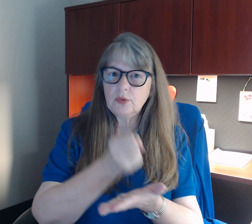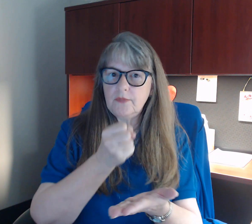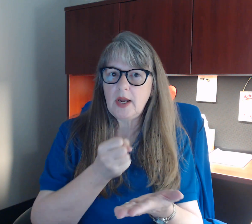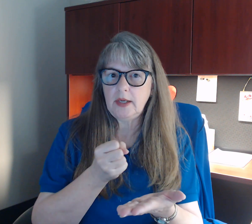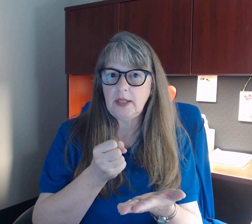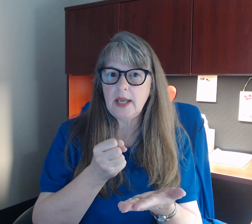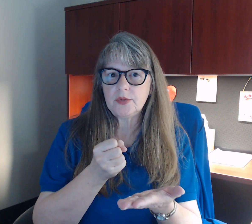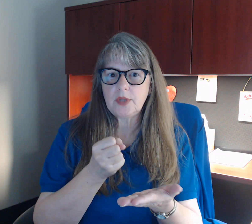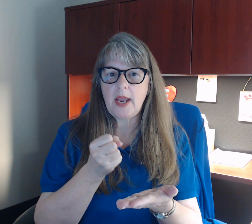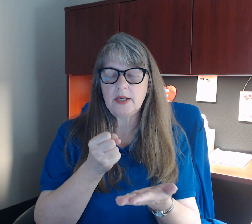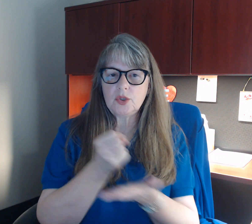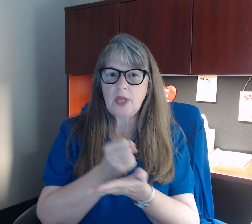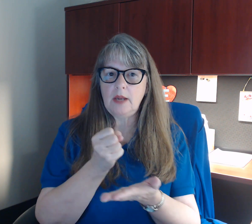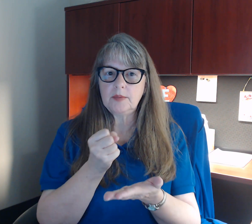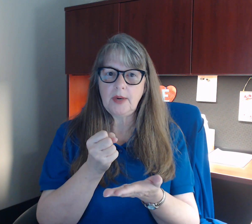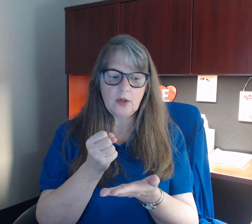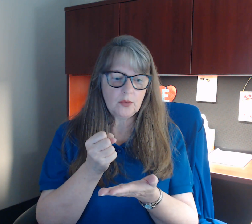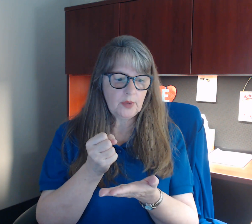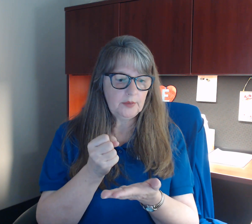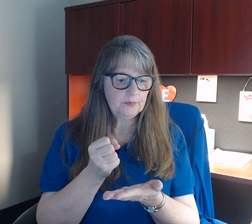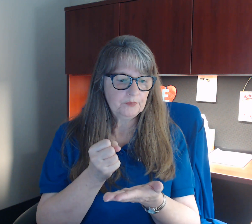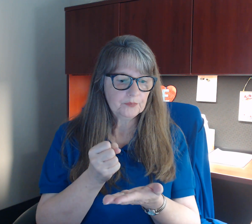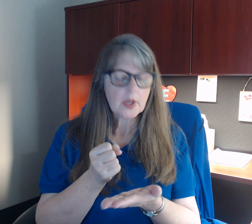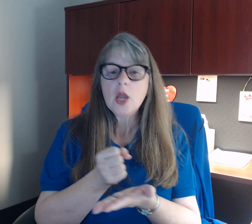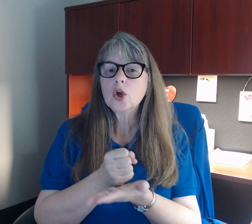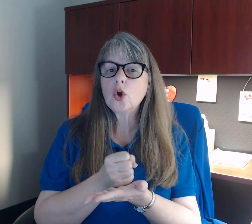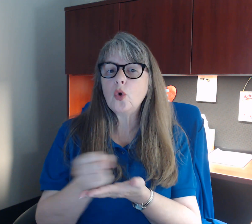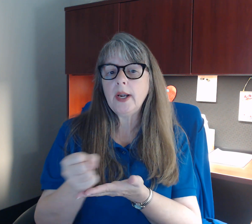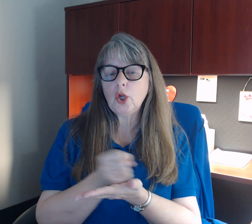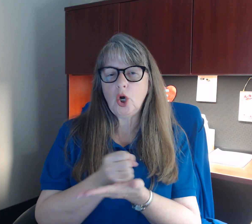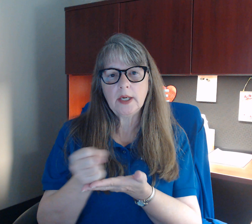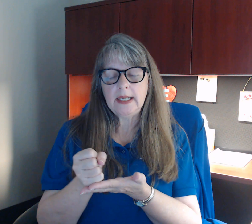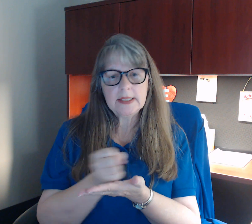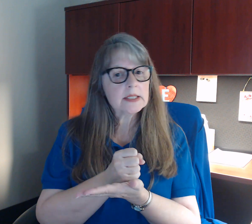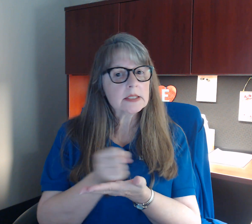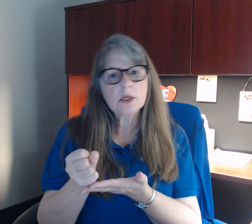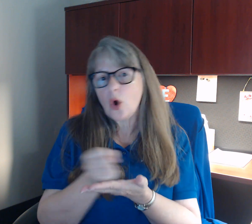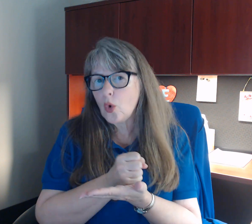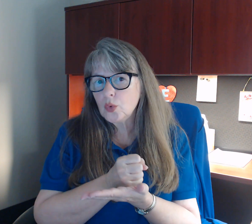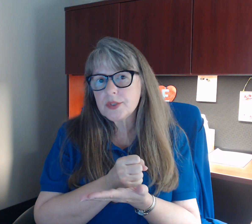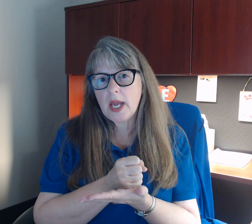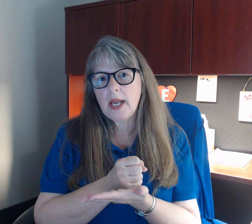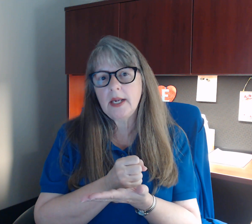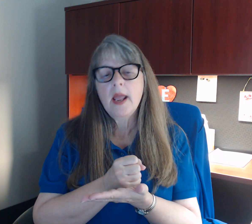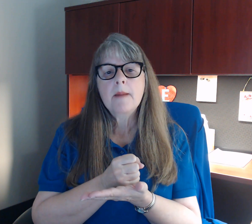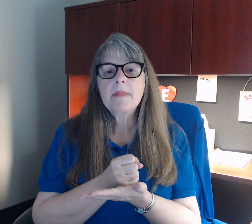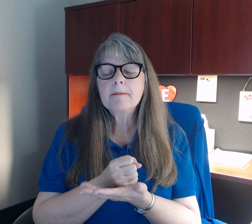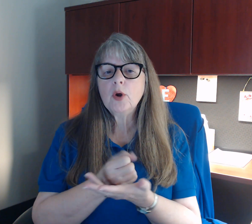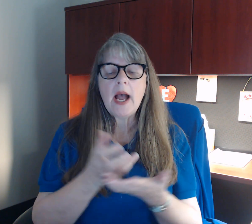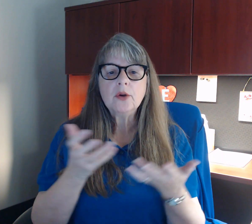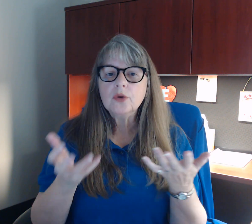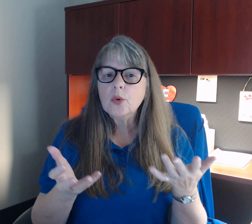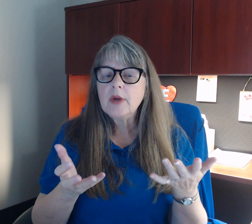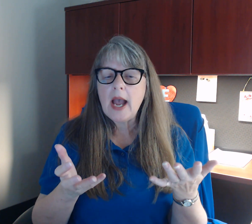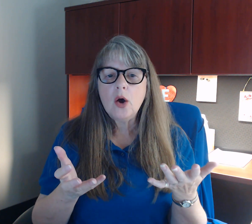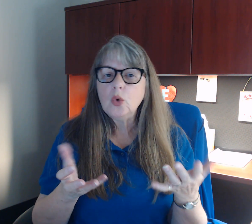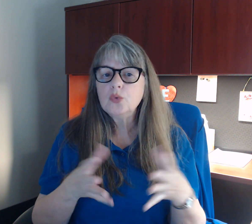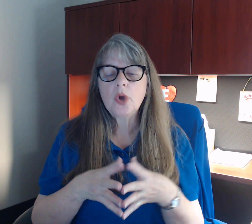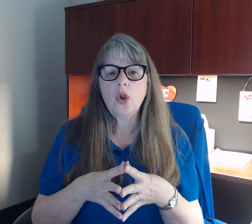certified. Yes, I had it stamped by notary. Credit card. Now this is an old sign. Remember, I don't know how old y'all are,